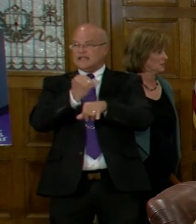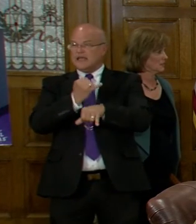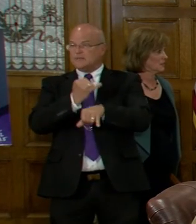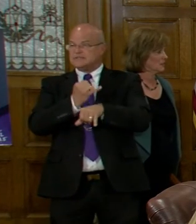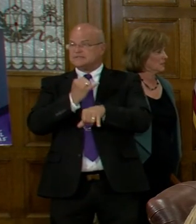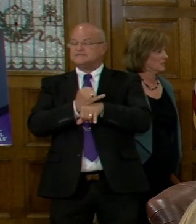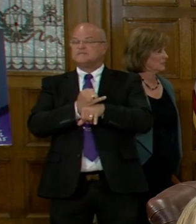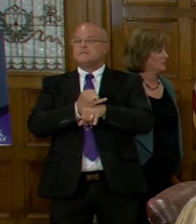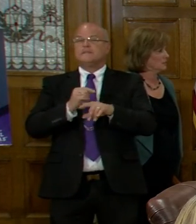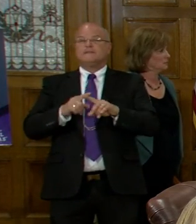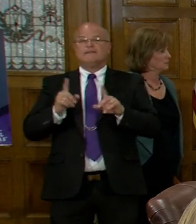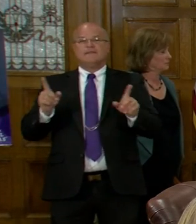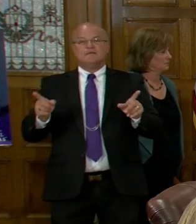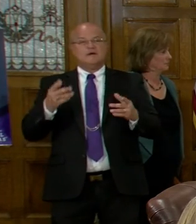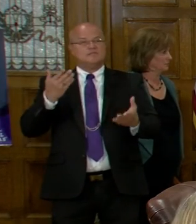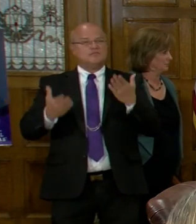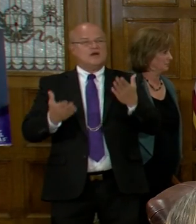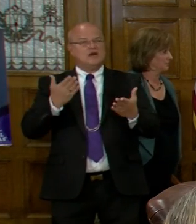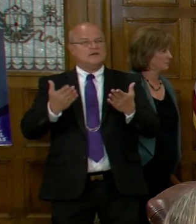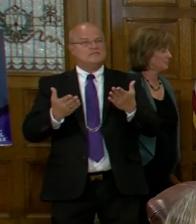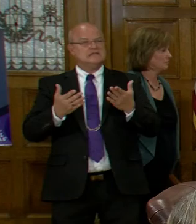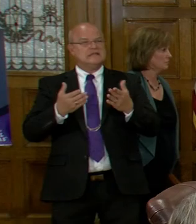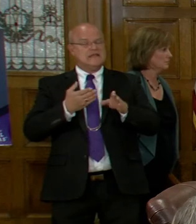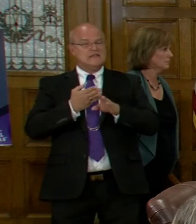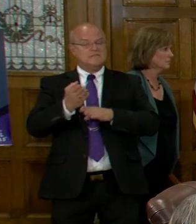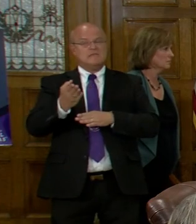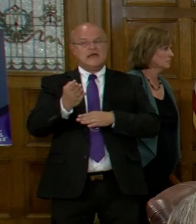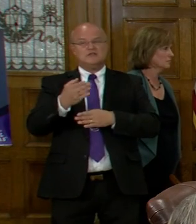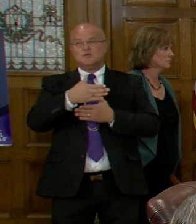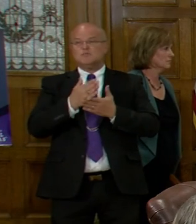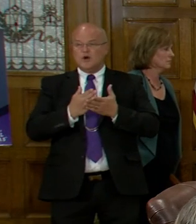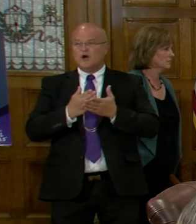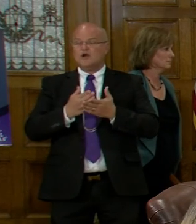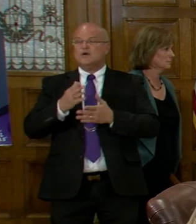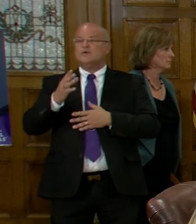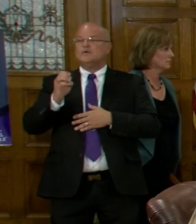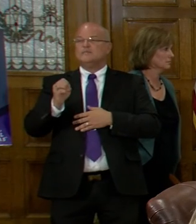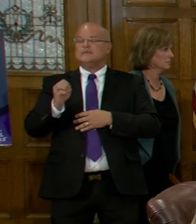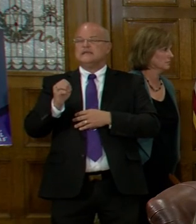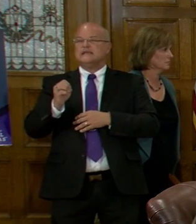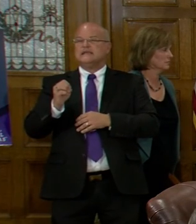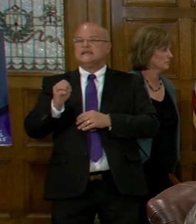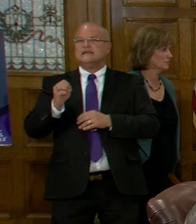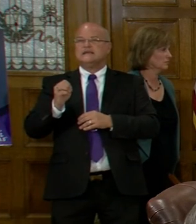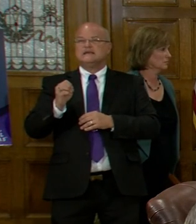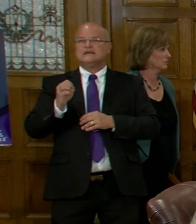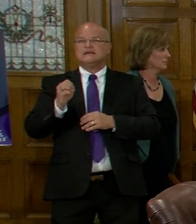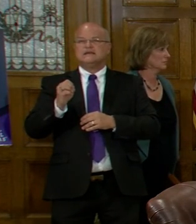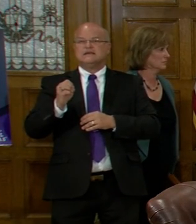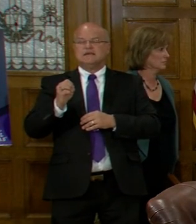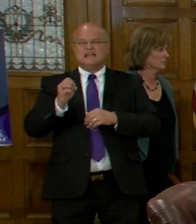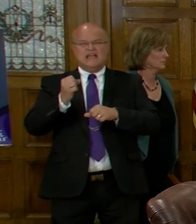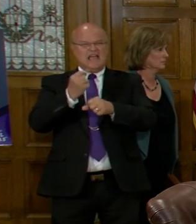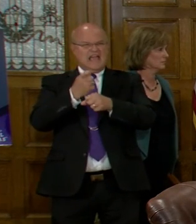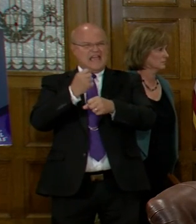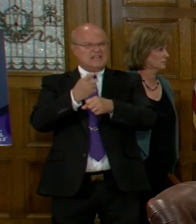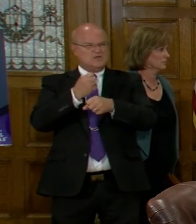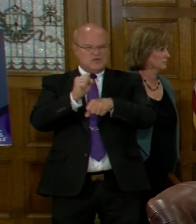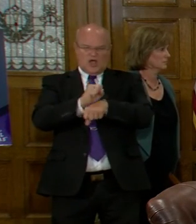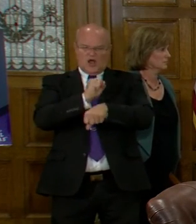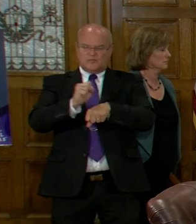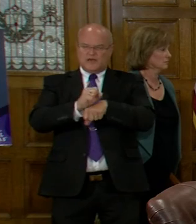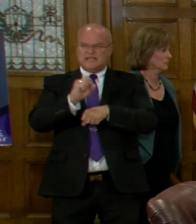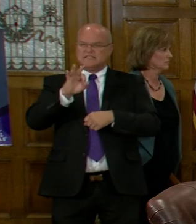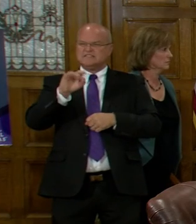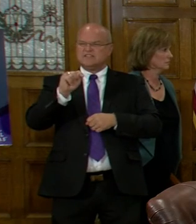campus, but probably the major part would be annual upgrades of software